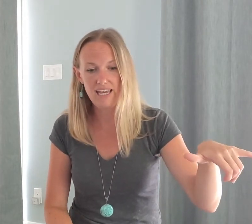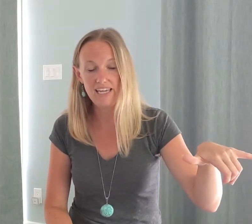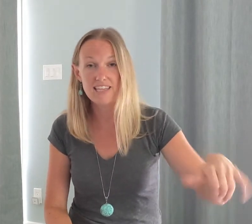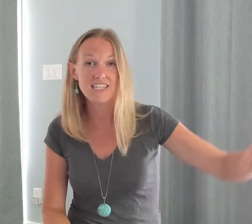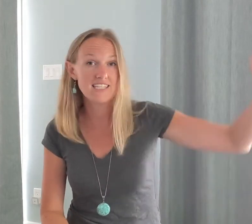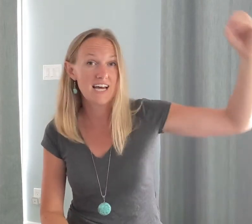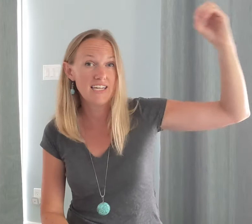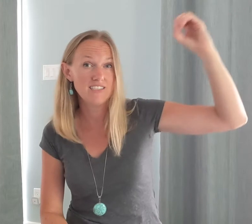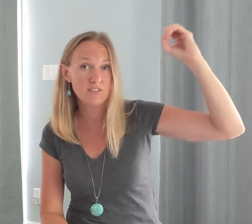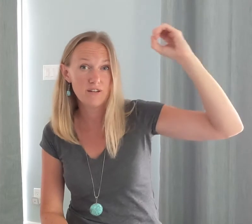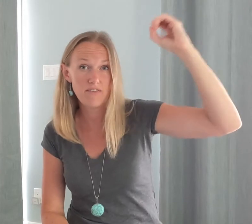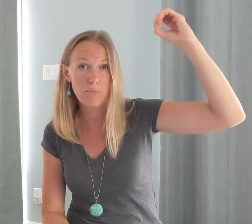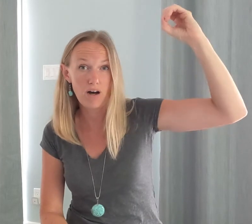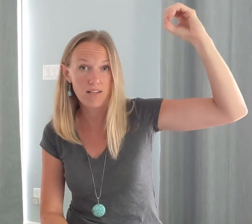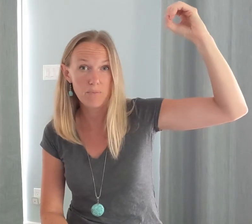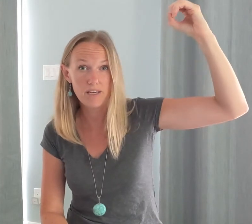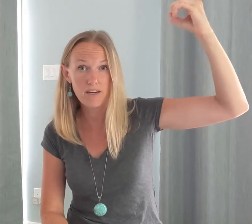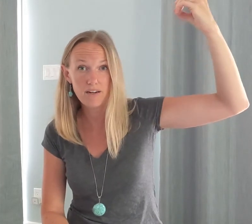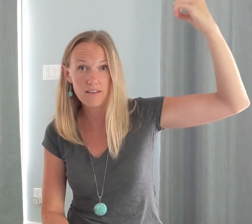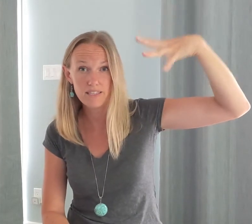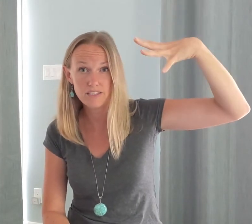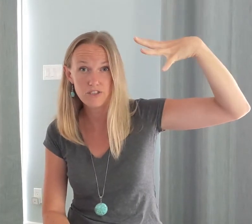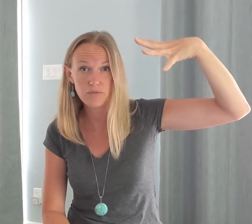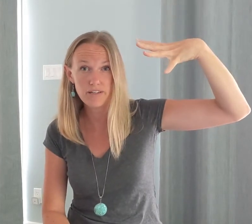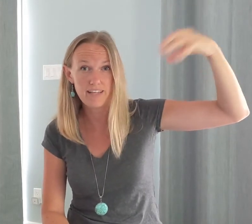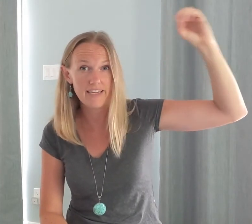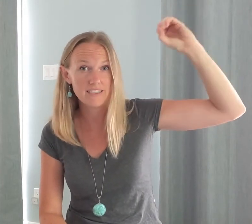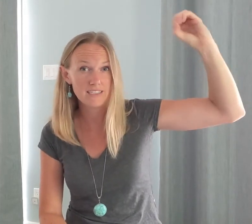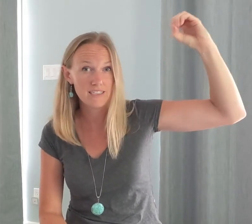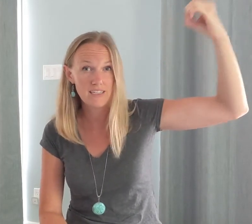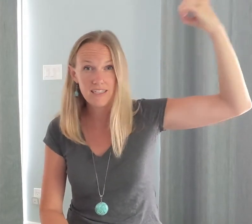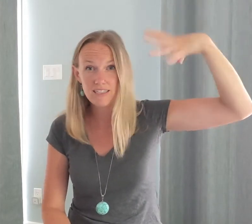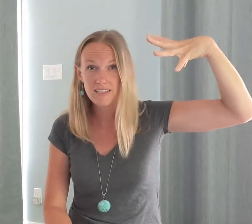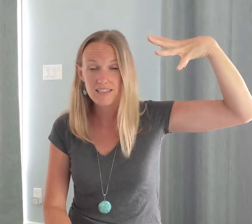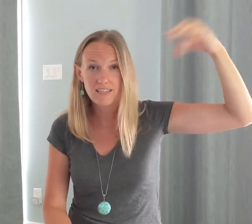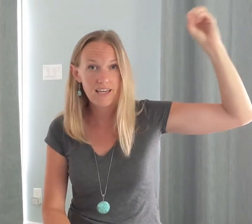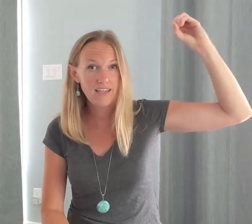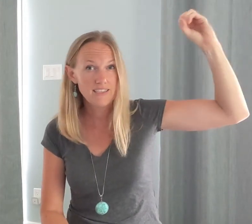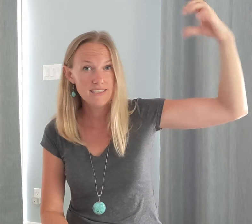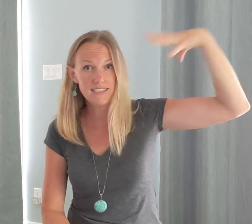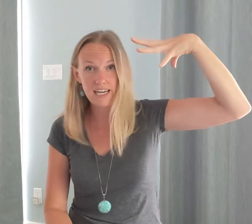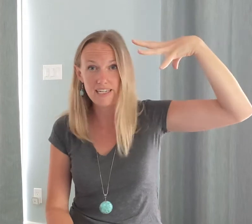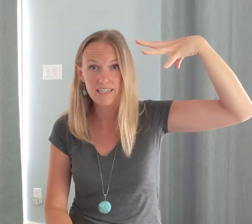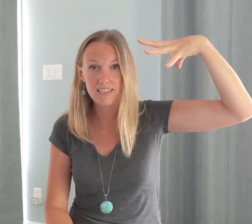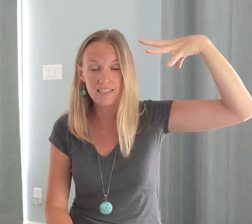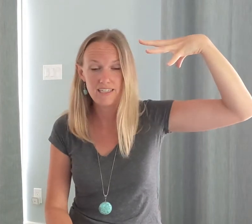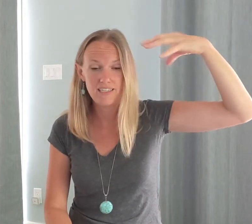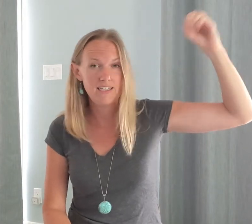Like the sun, so you have a ball up here that's distributing light. Okay, sun.